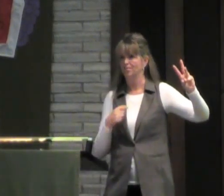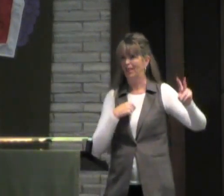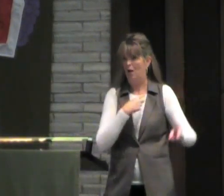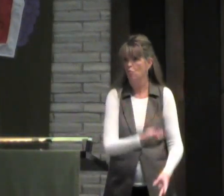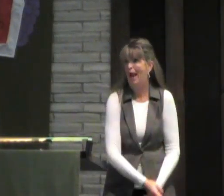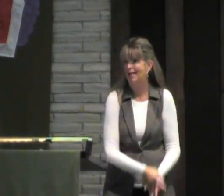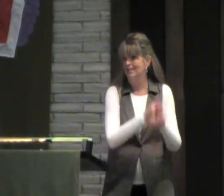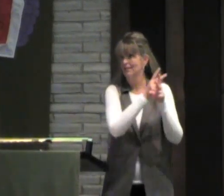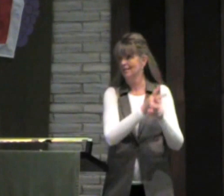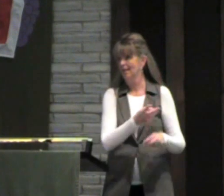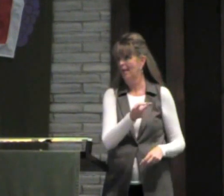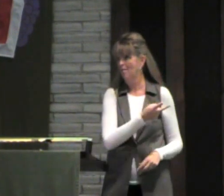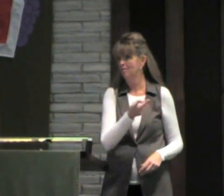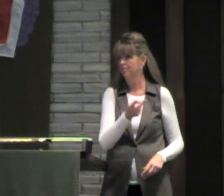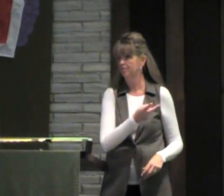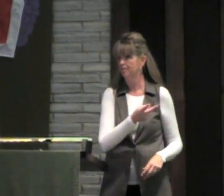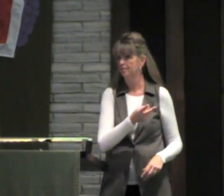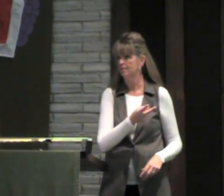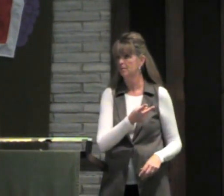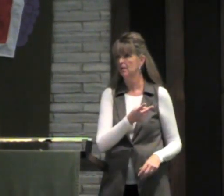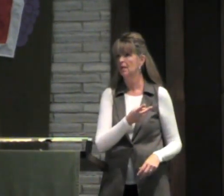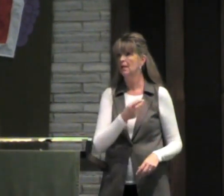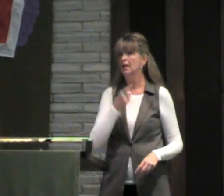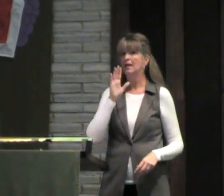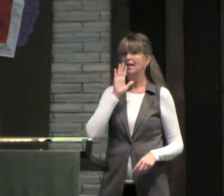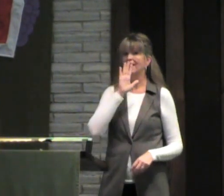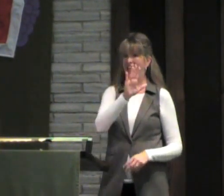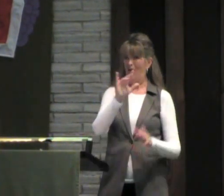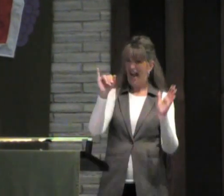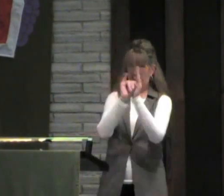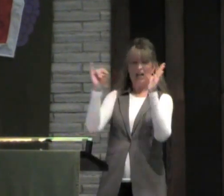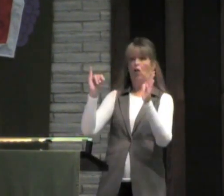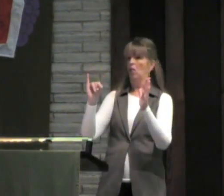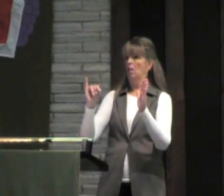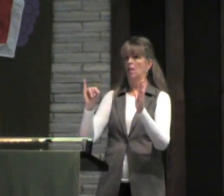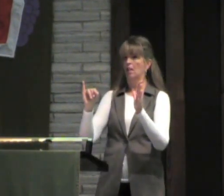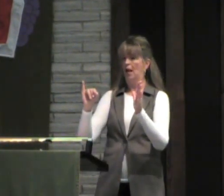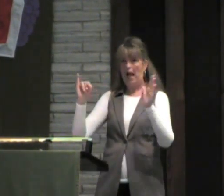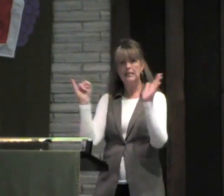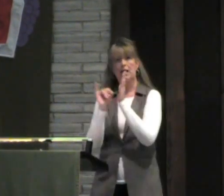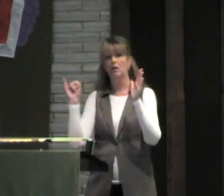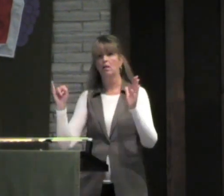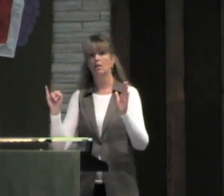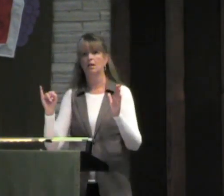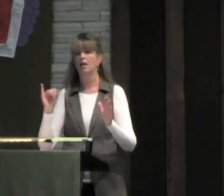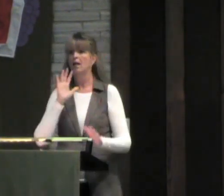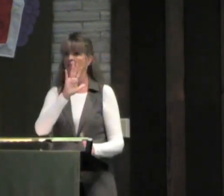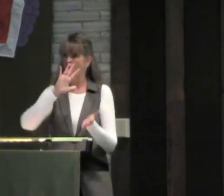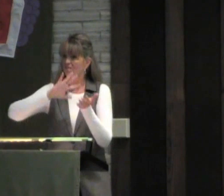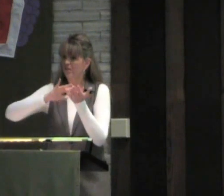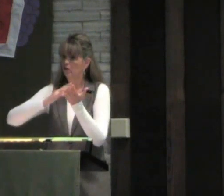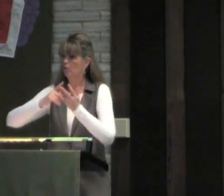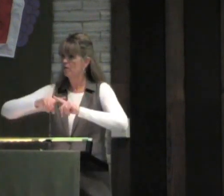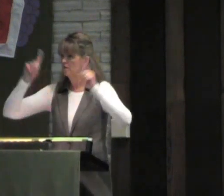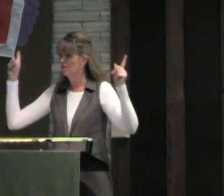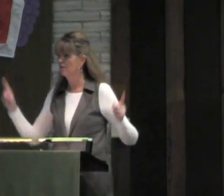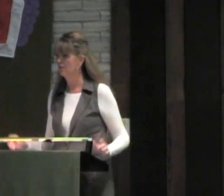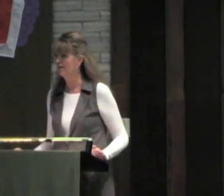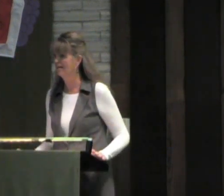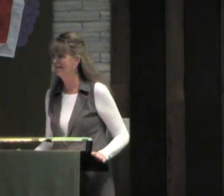right? They're 46 that I raised. They're identical. Identical twins, but their fingerprints are